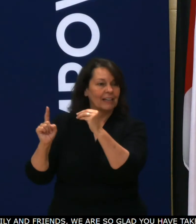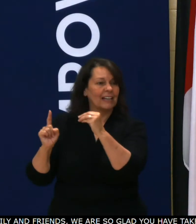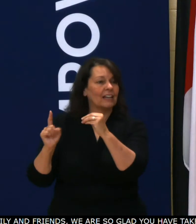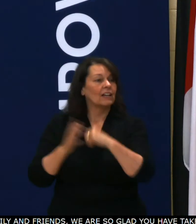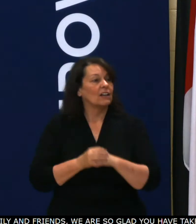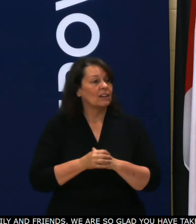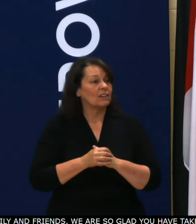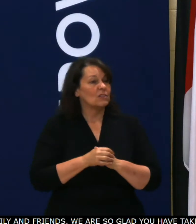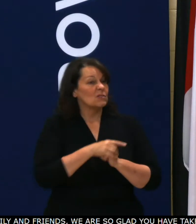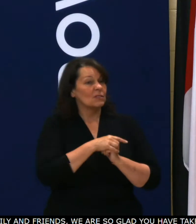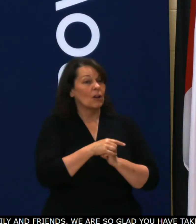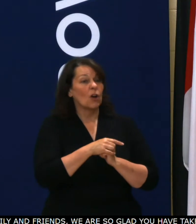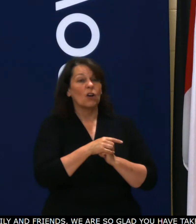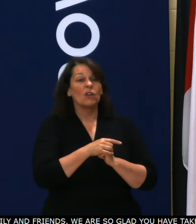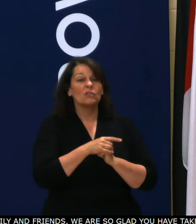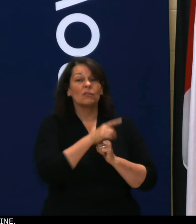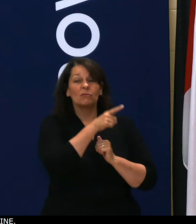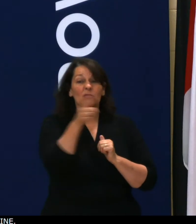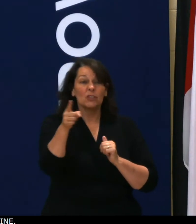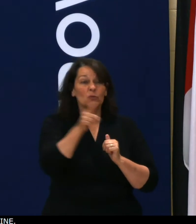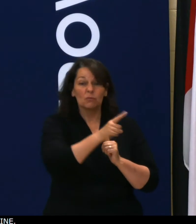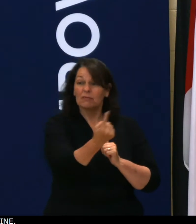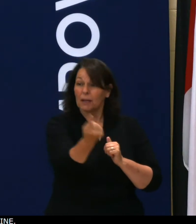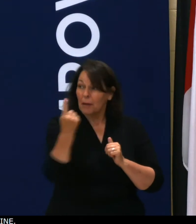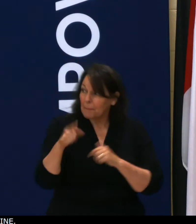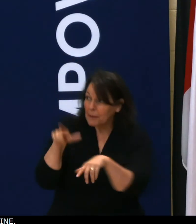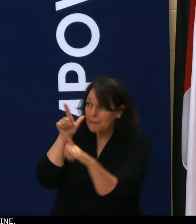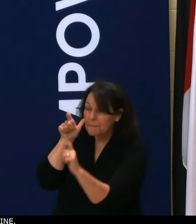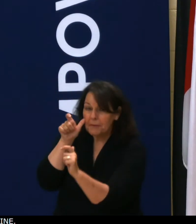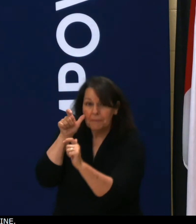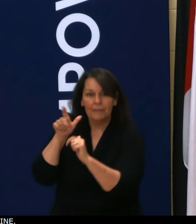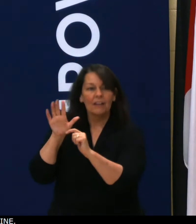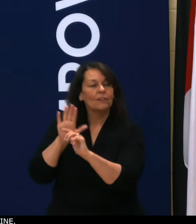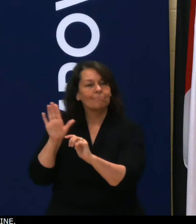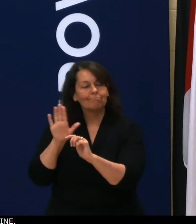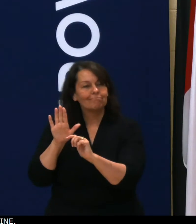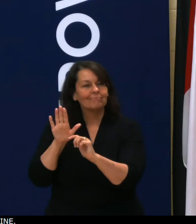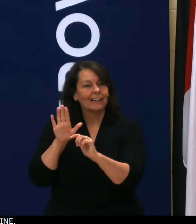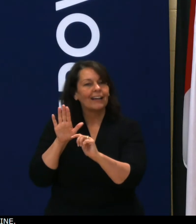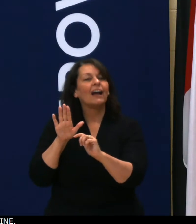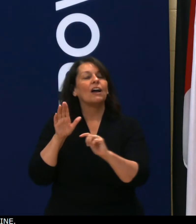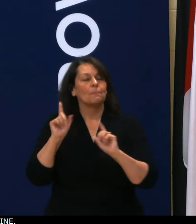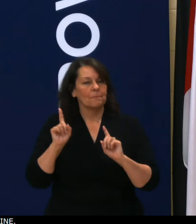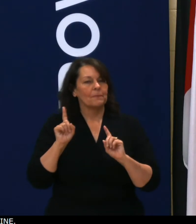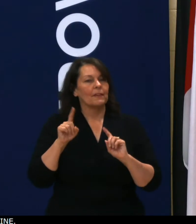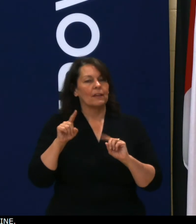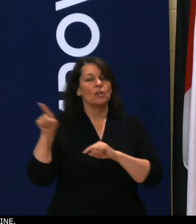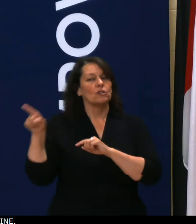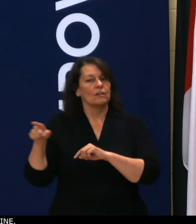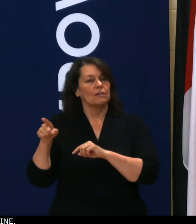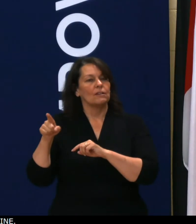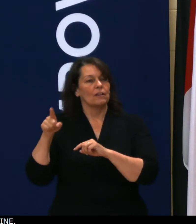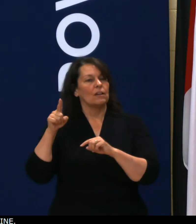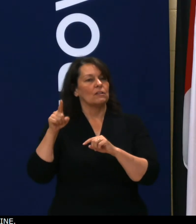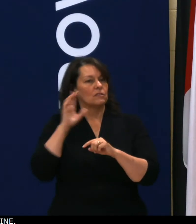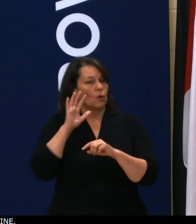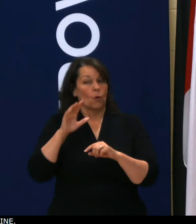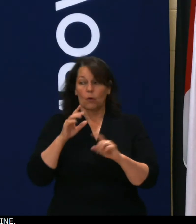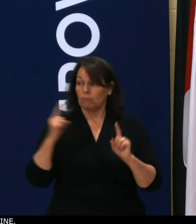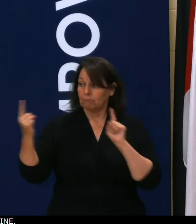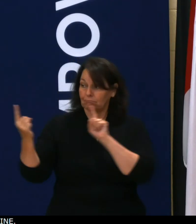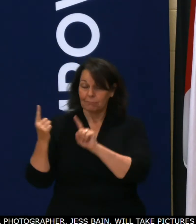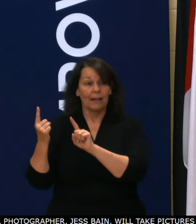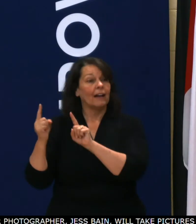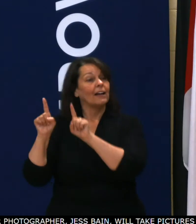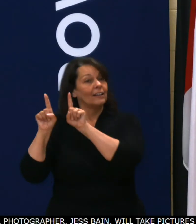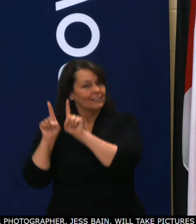leave their seats to take photos. A link to the photos will be emailed to each graduate within a